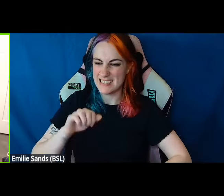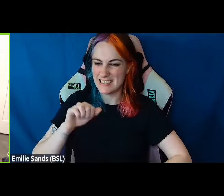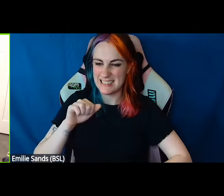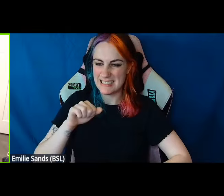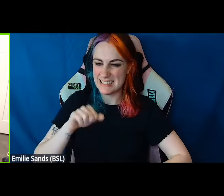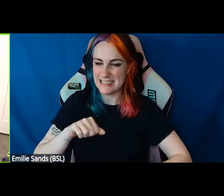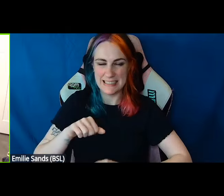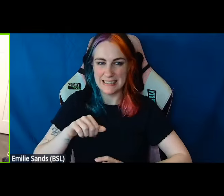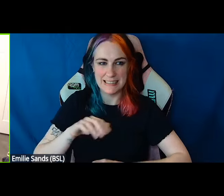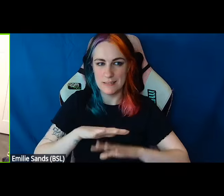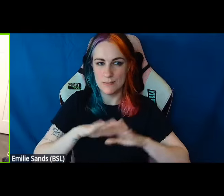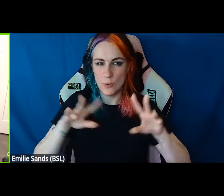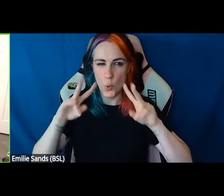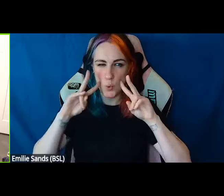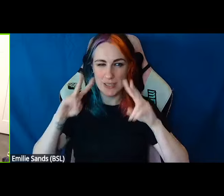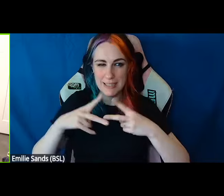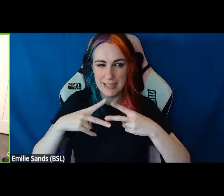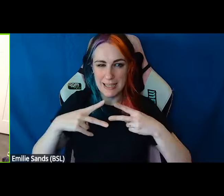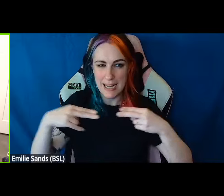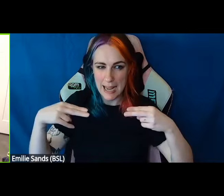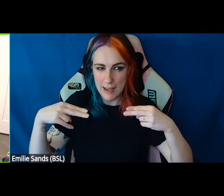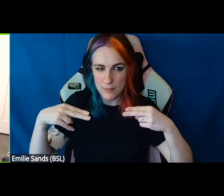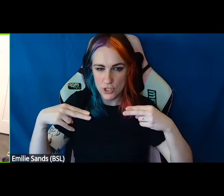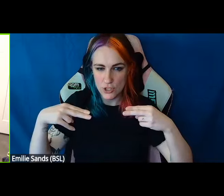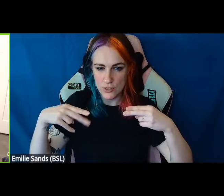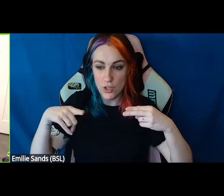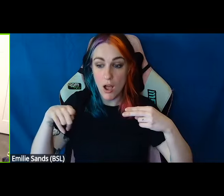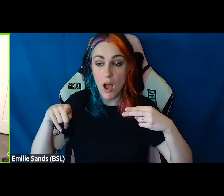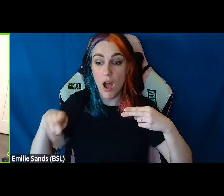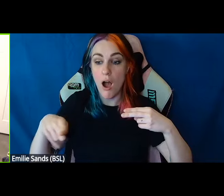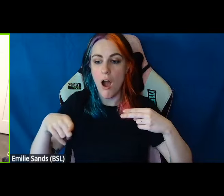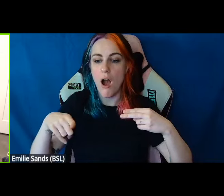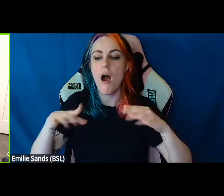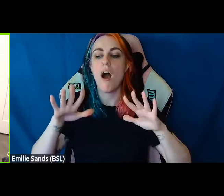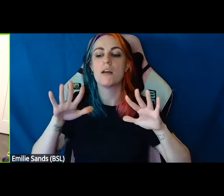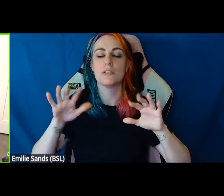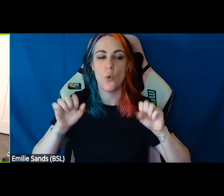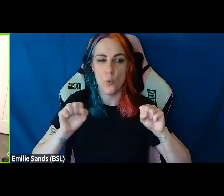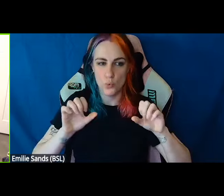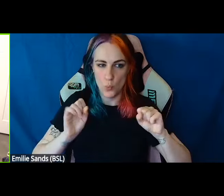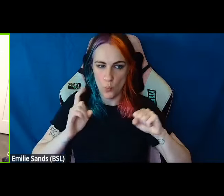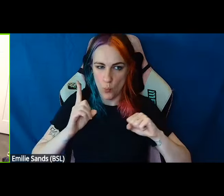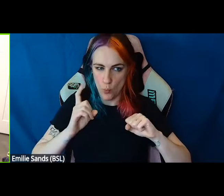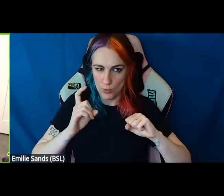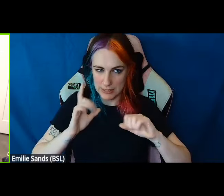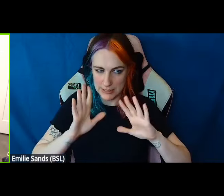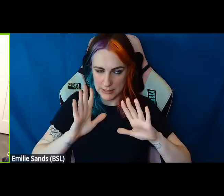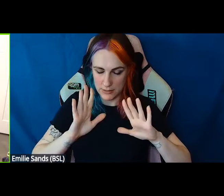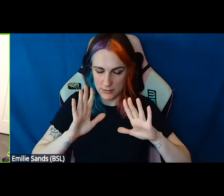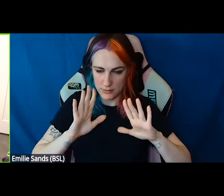the captions. Okay, our captioner is saying, hold on 1 second.